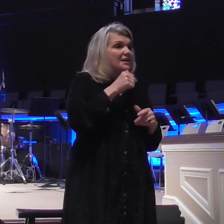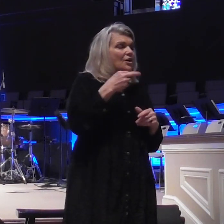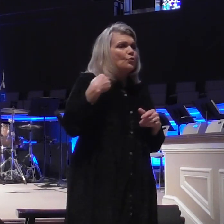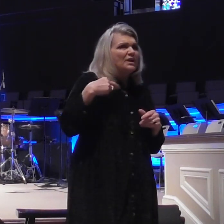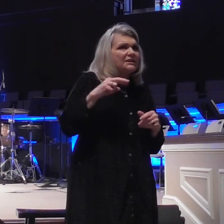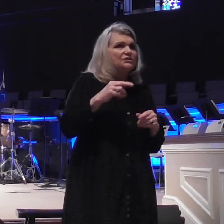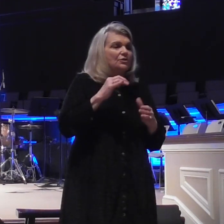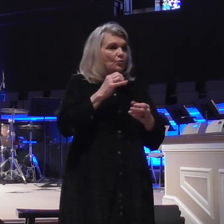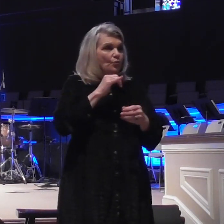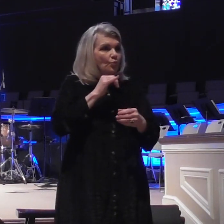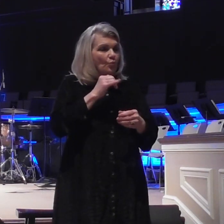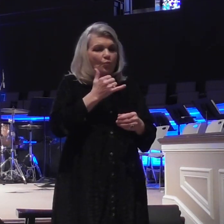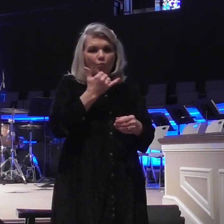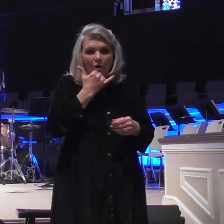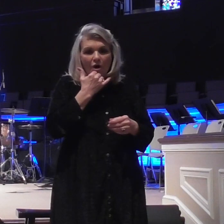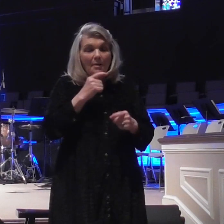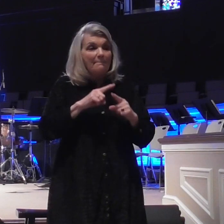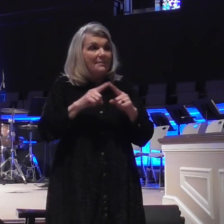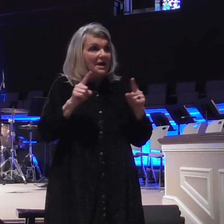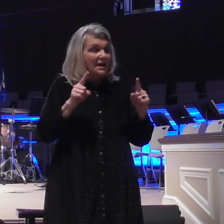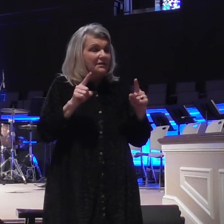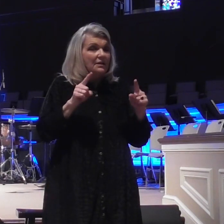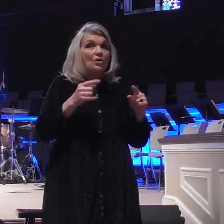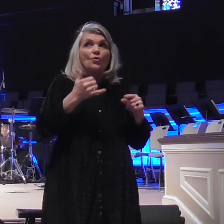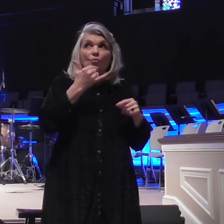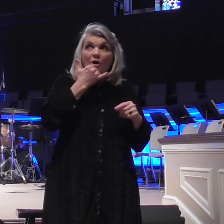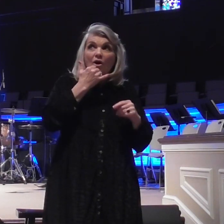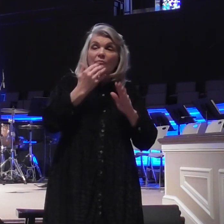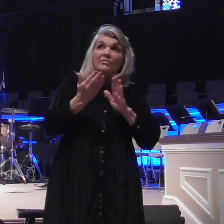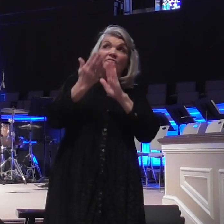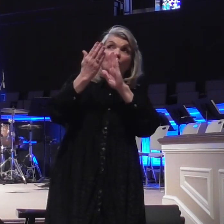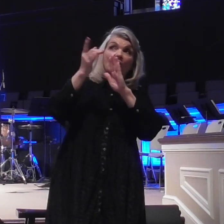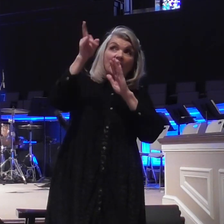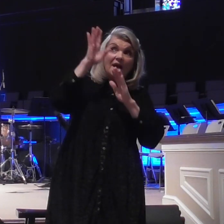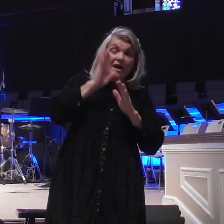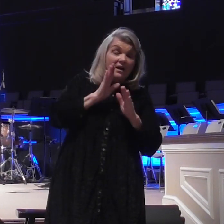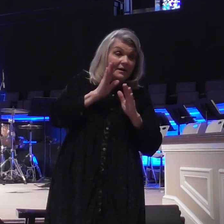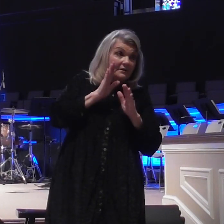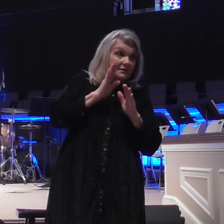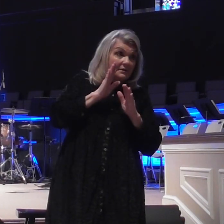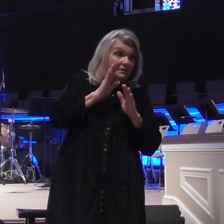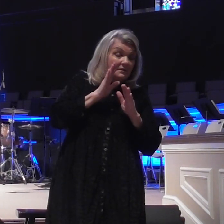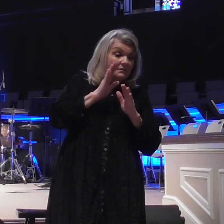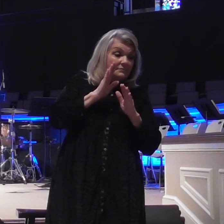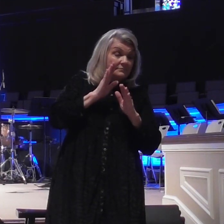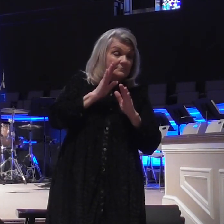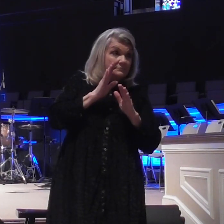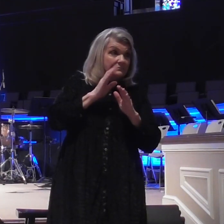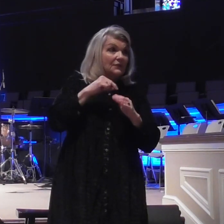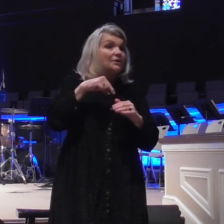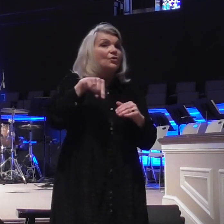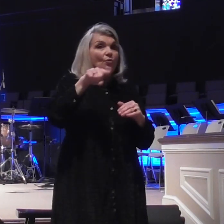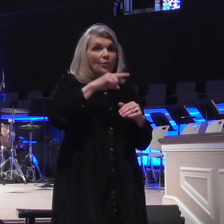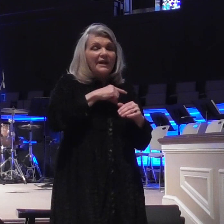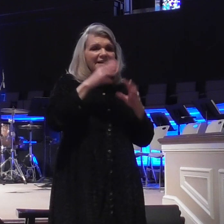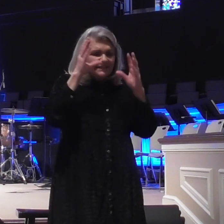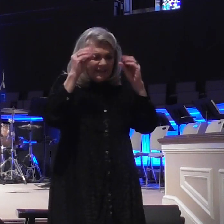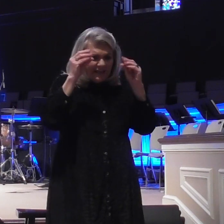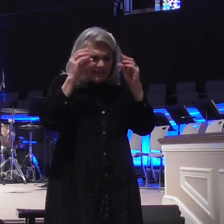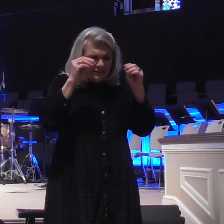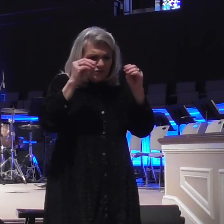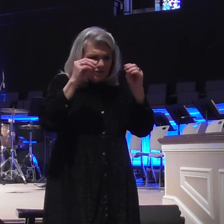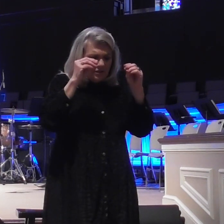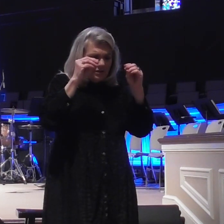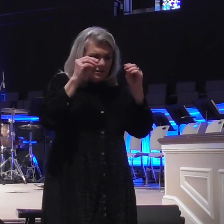just morally wrong. It's morally wrong to teach third graders about Billy's two